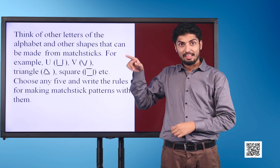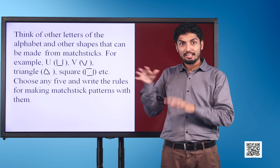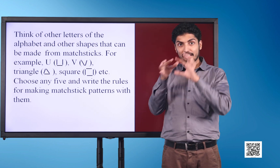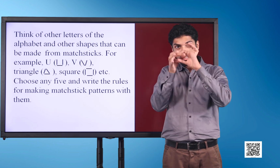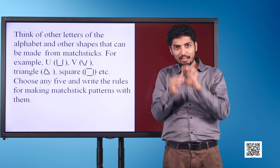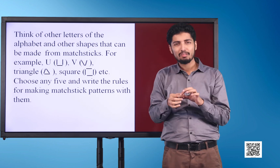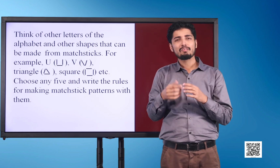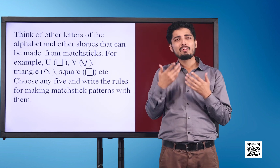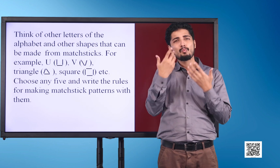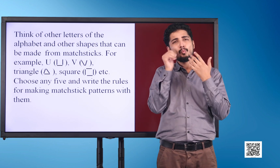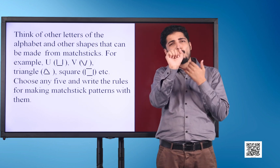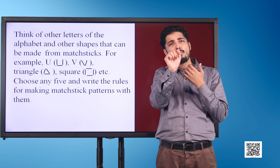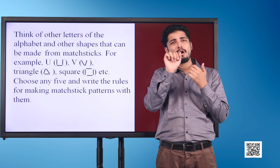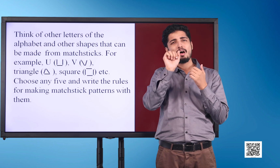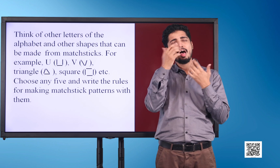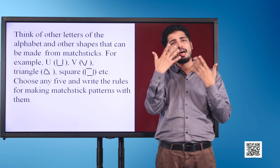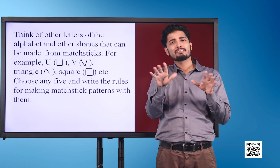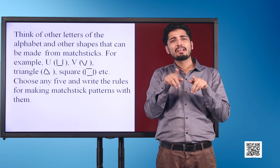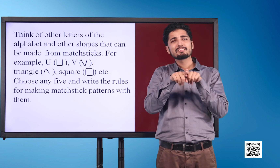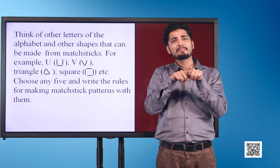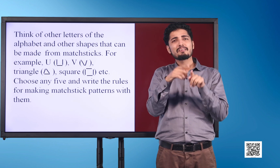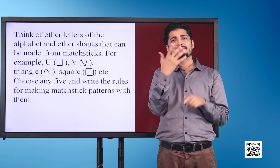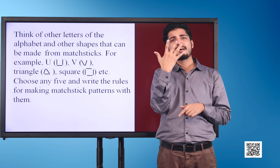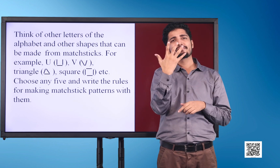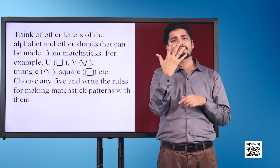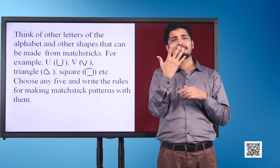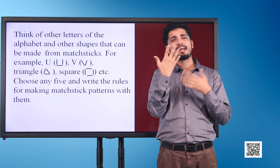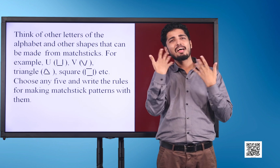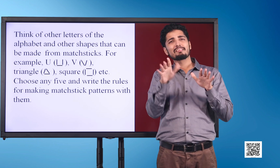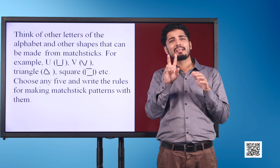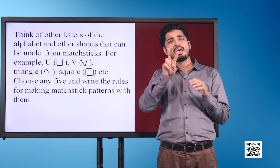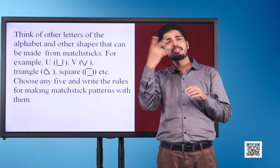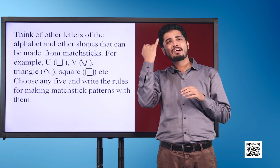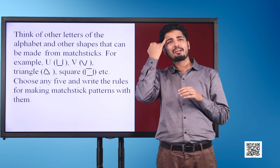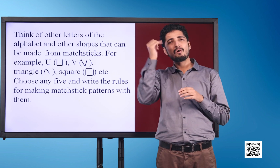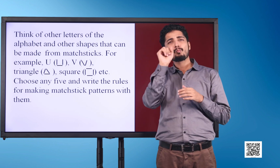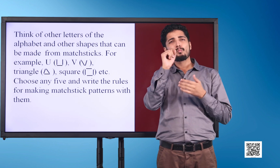Choose any five and write the rules for making matchstick patterns with them.